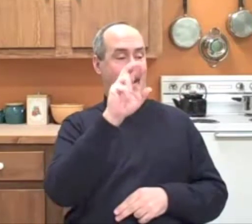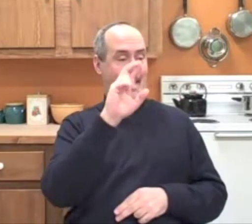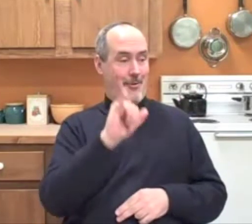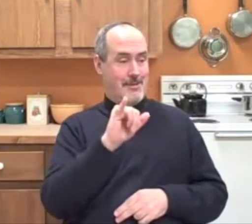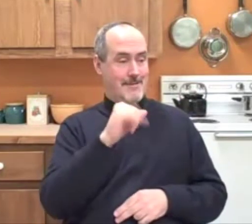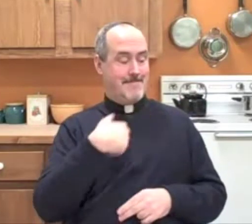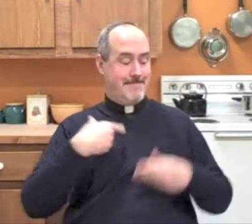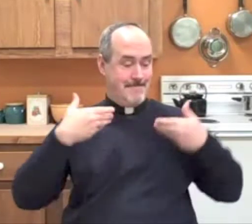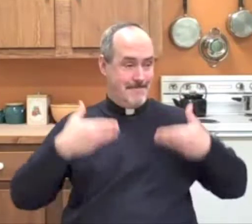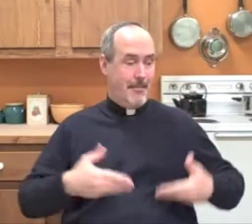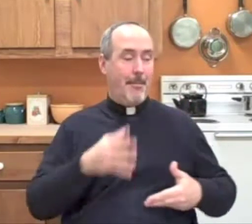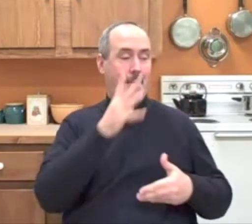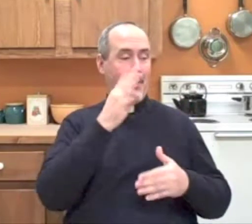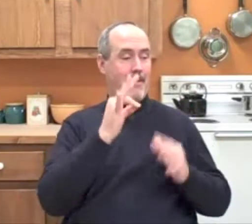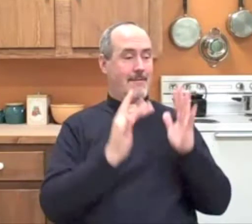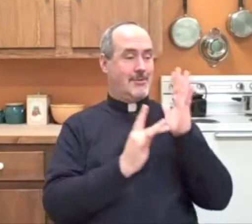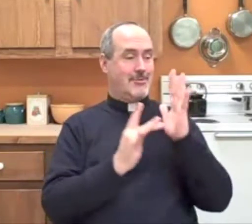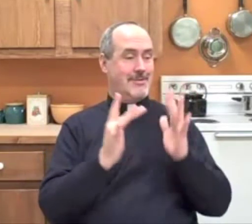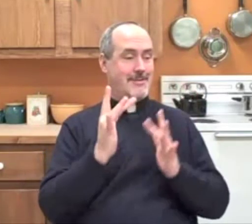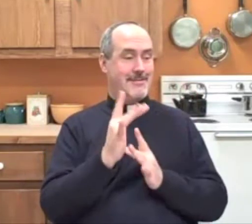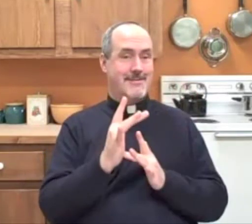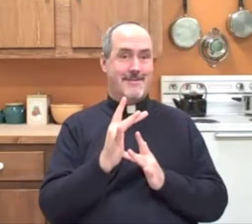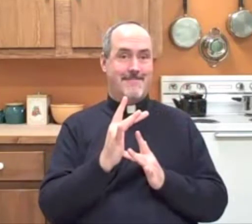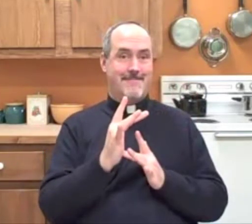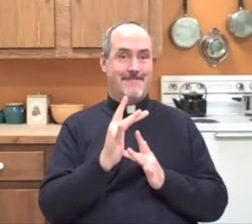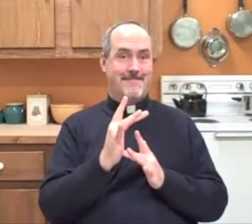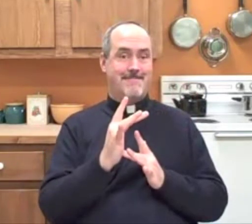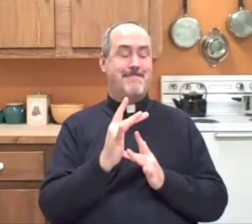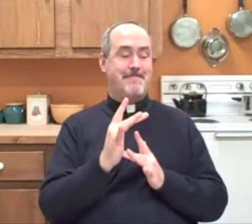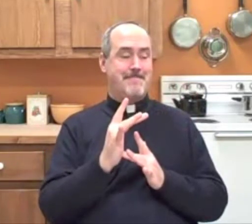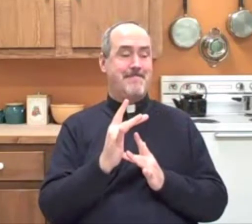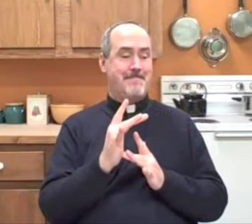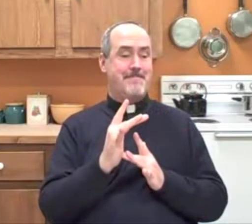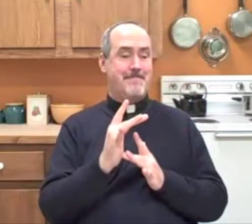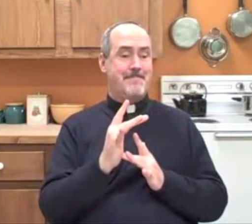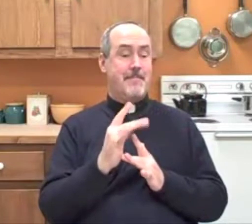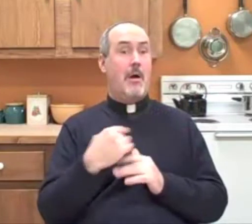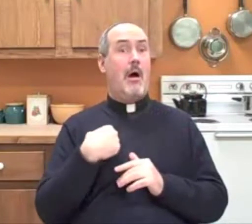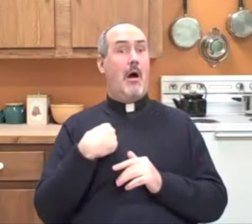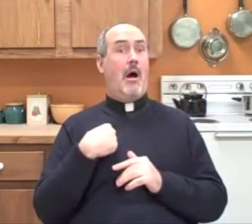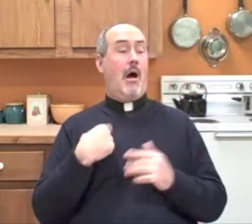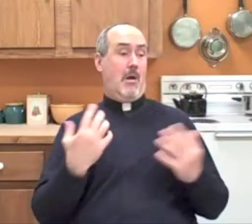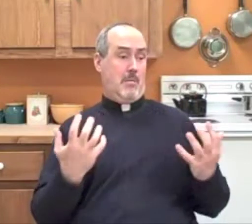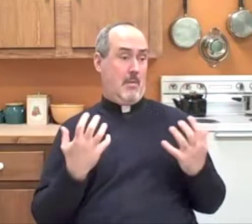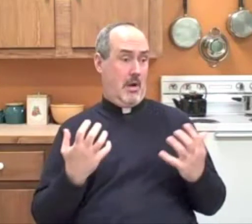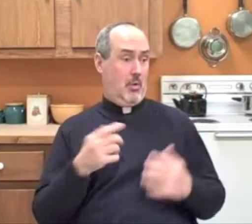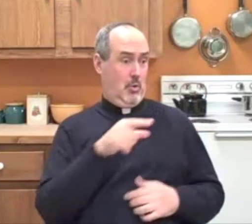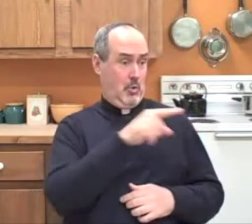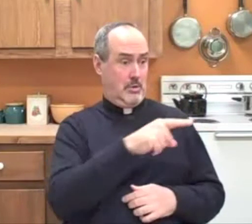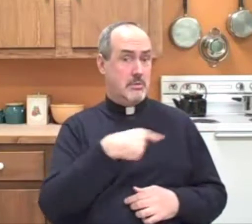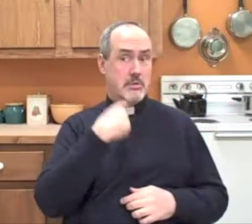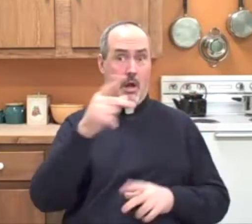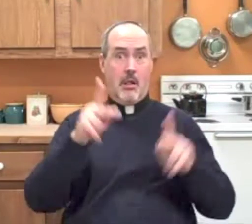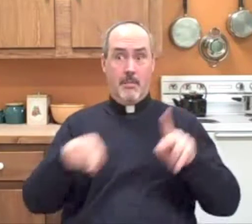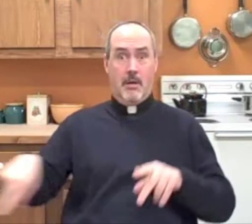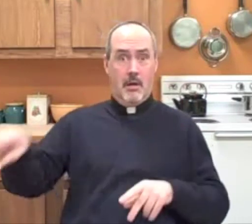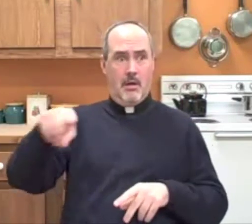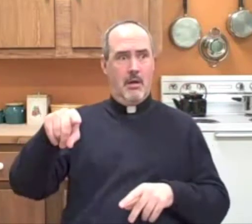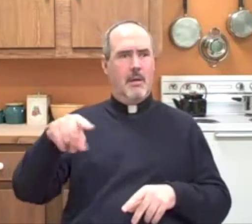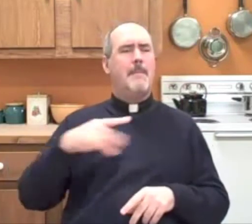"I am Mary, the mother of Jesus. I want you to tell people to please build a